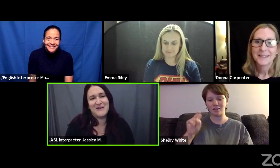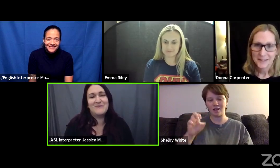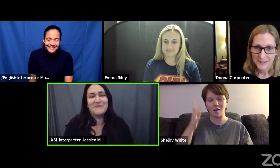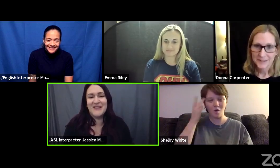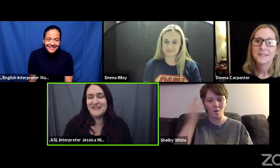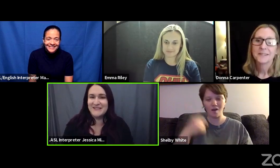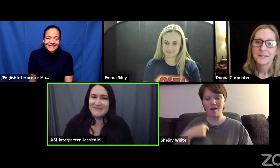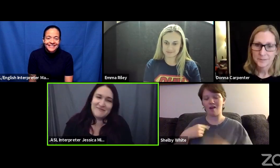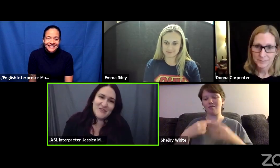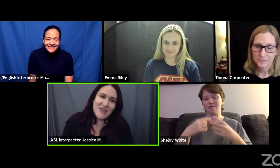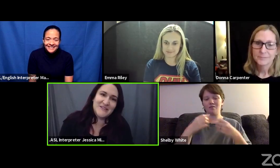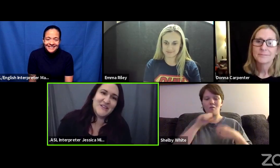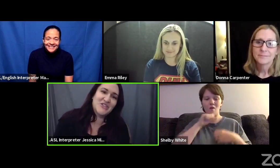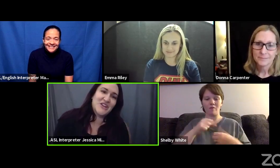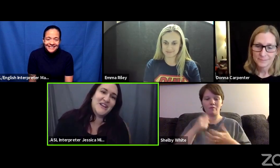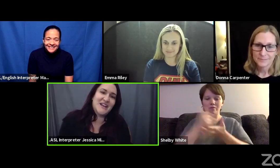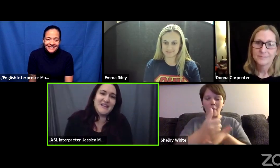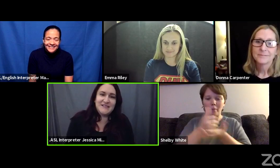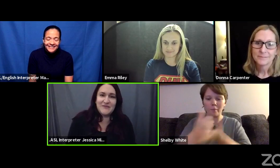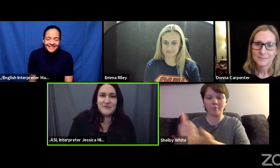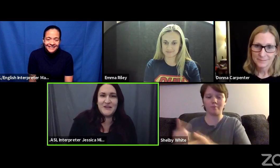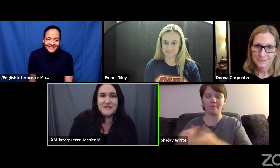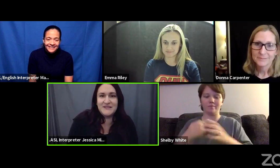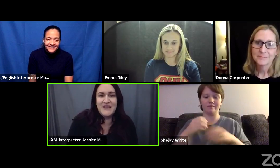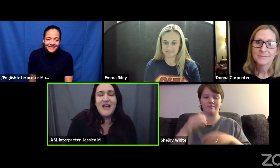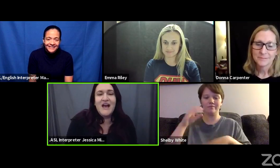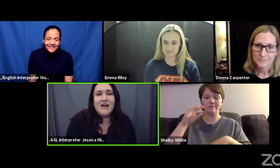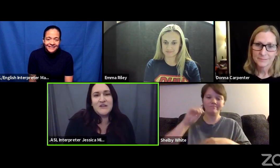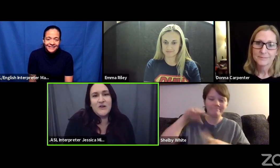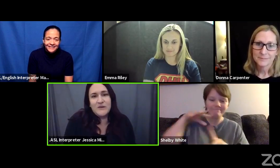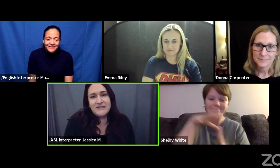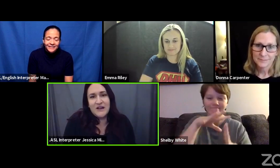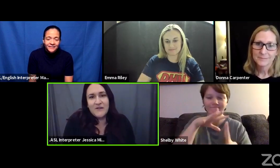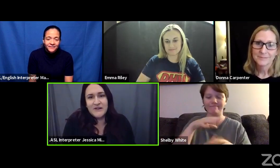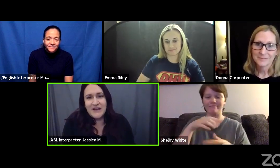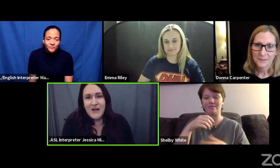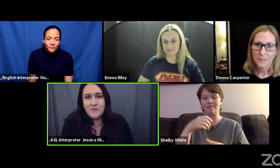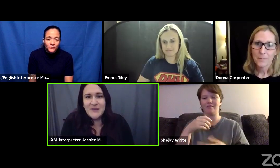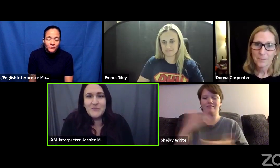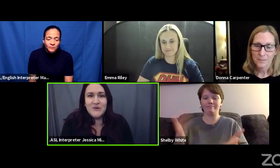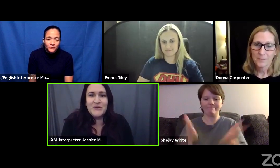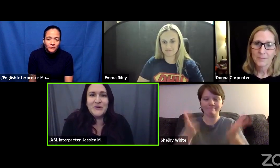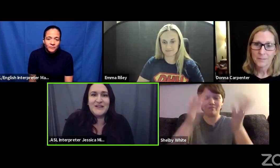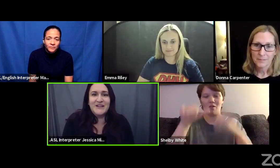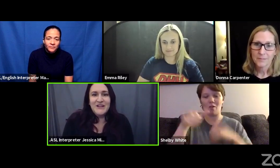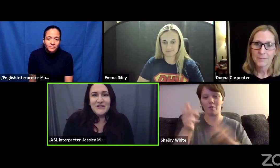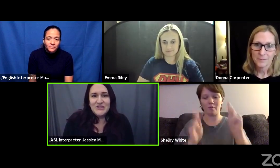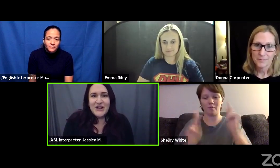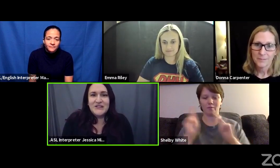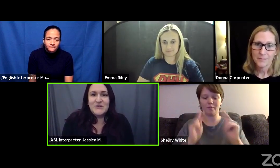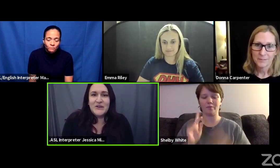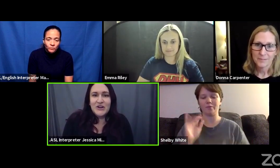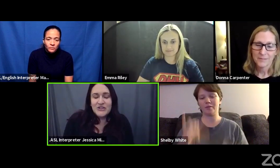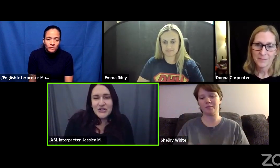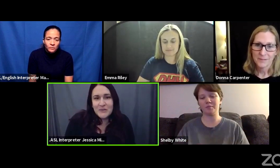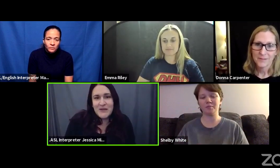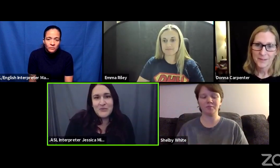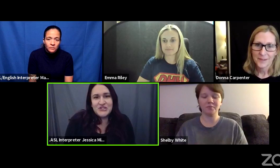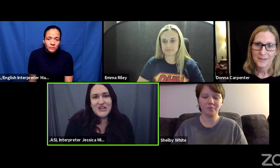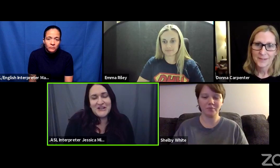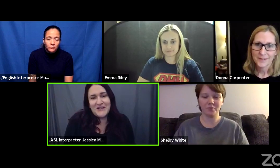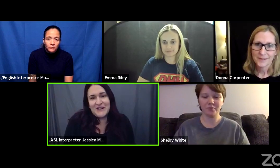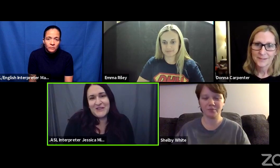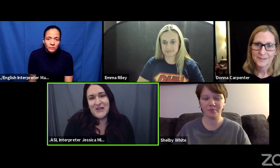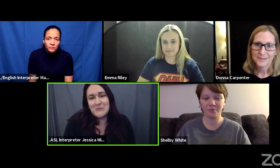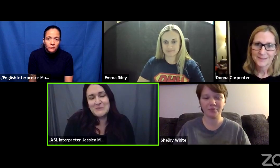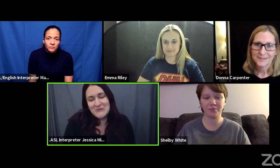from them. And so, yeah, it was Sunshine. And I guess that was because I was always offering to help people and trying to encourage other people